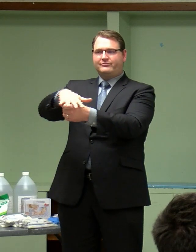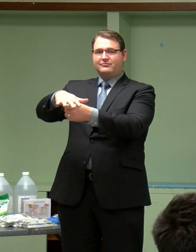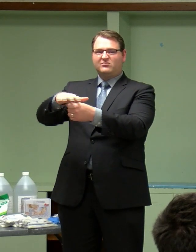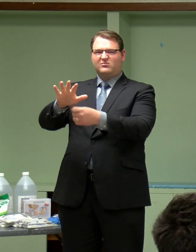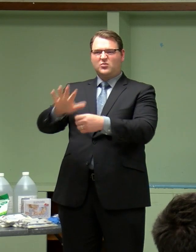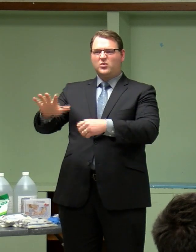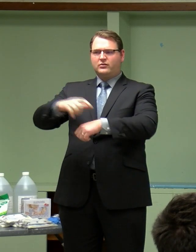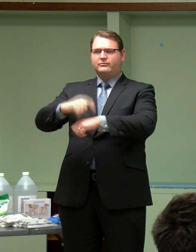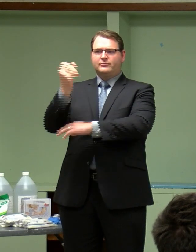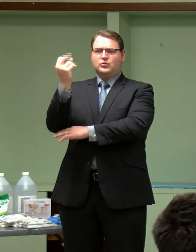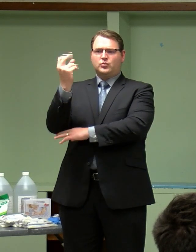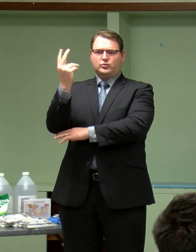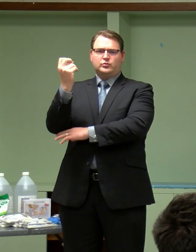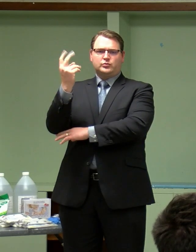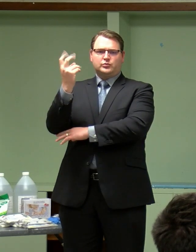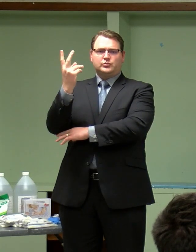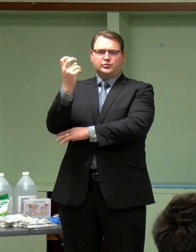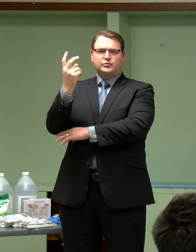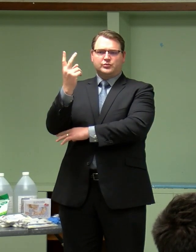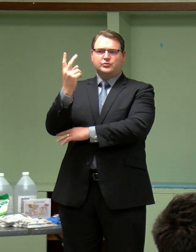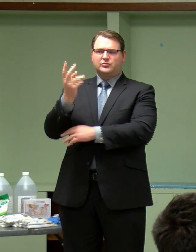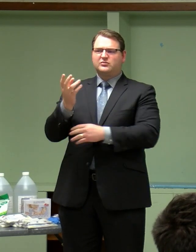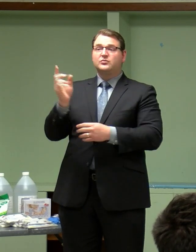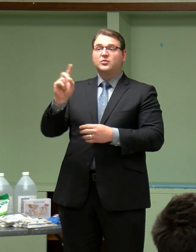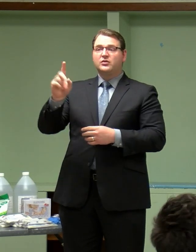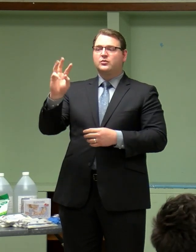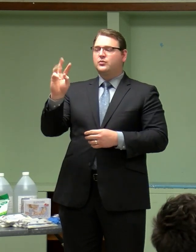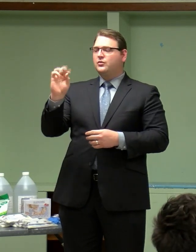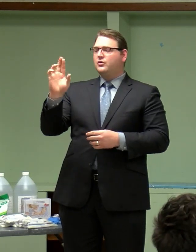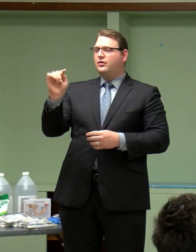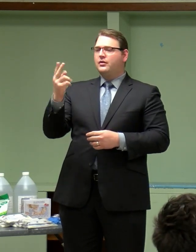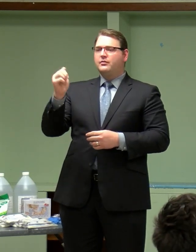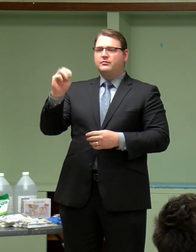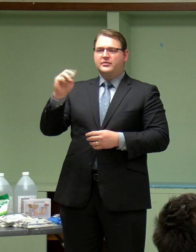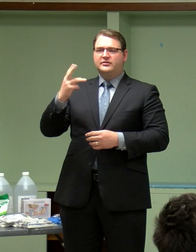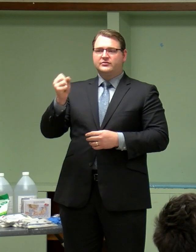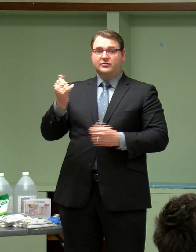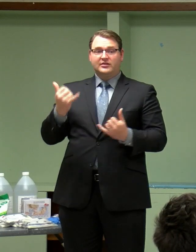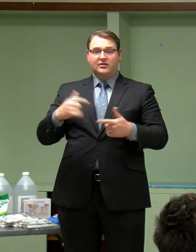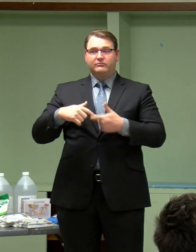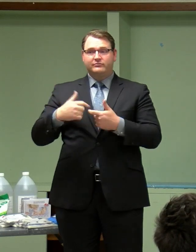noon at Wortham High School. Let me pause and let me bring up Dr. Persse. Dr. Persse.